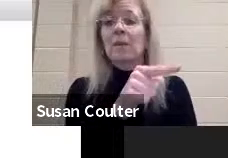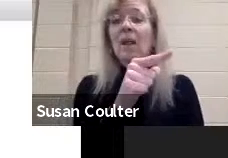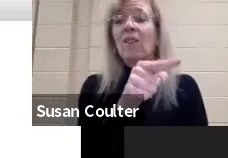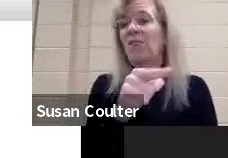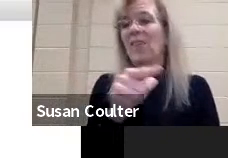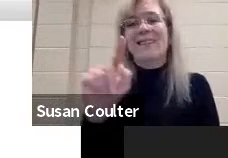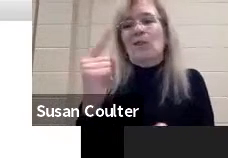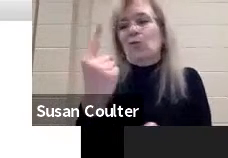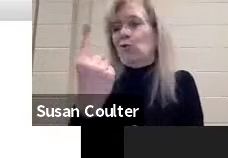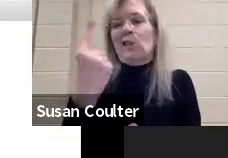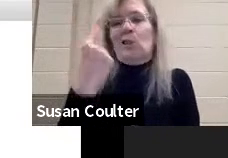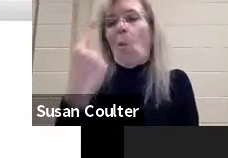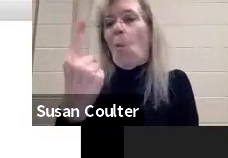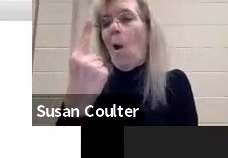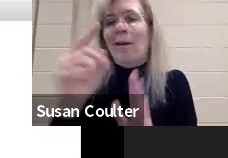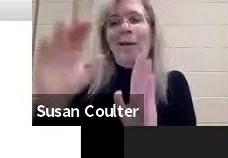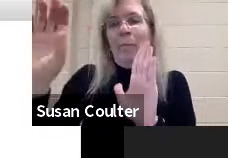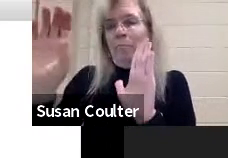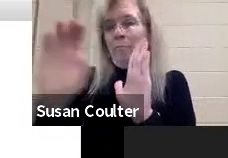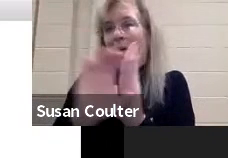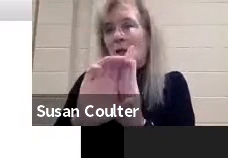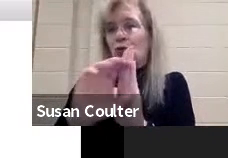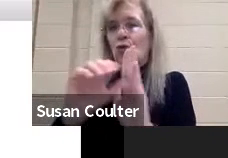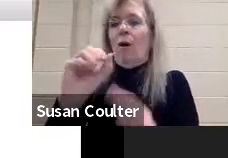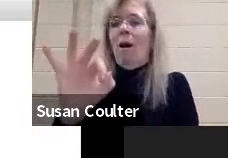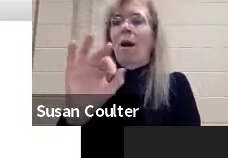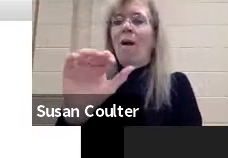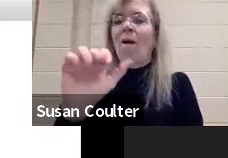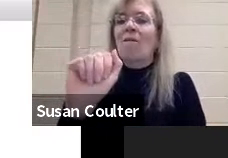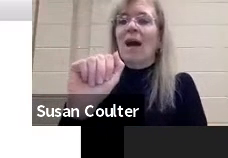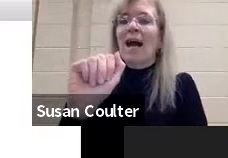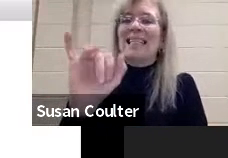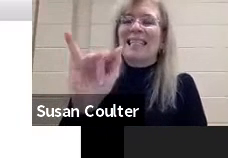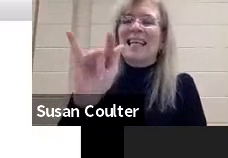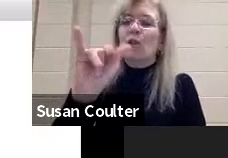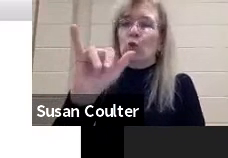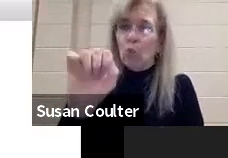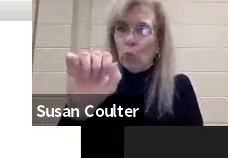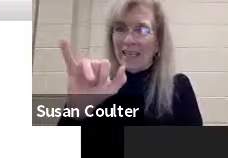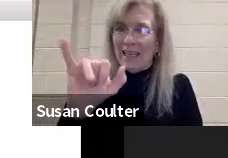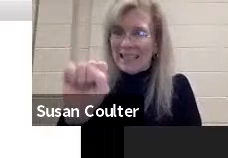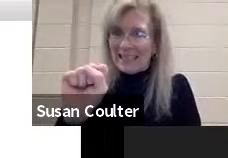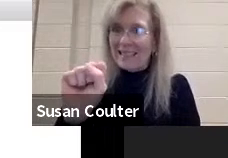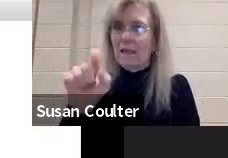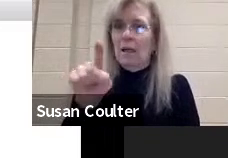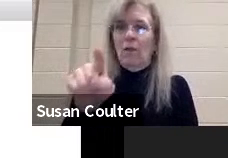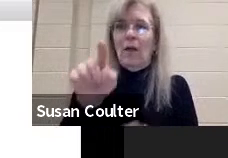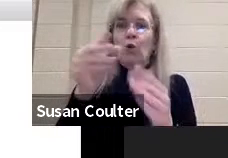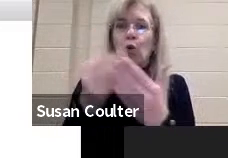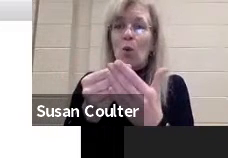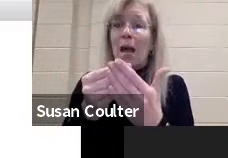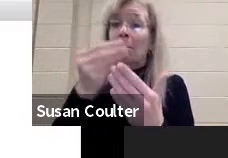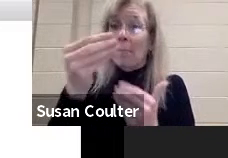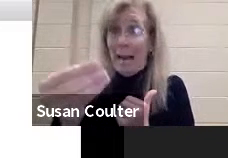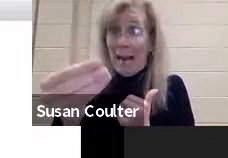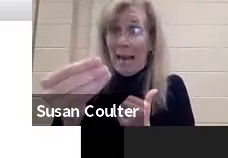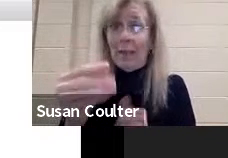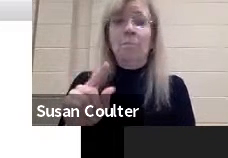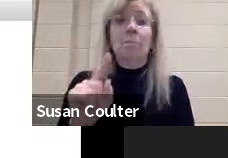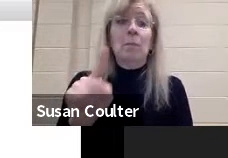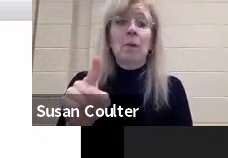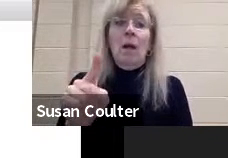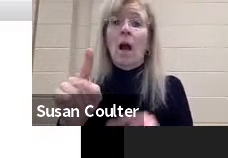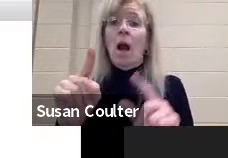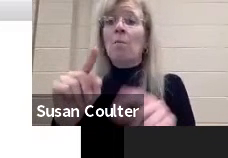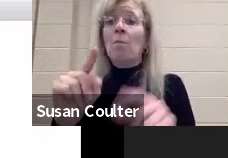Okay, this is just one picture of accessories that you can buy.